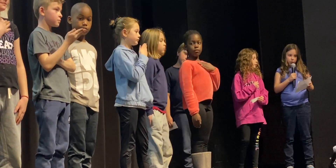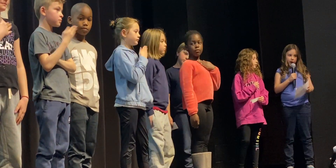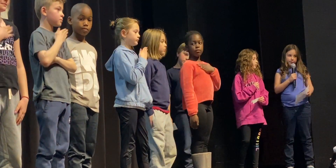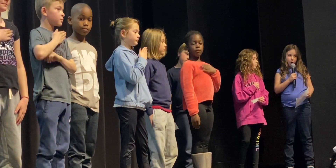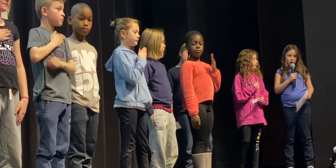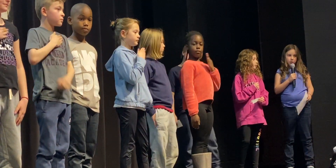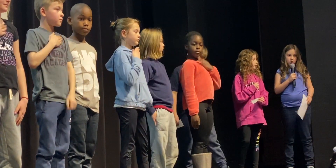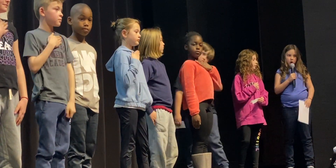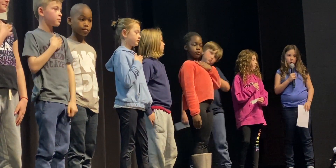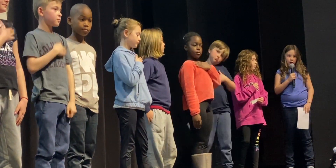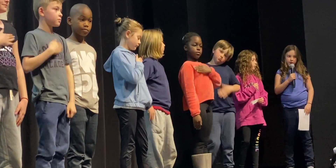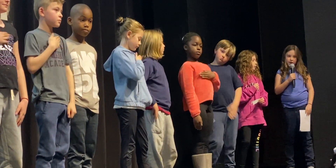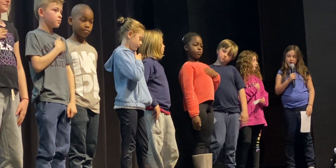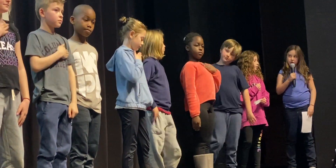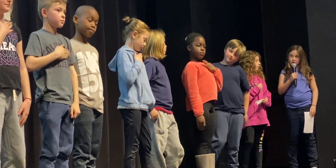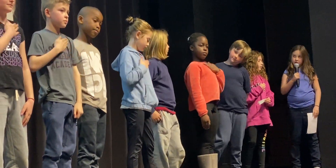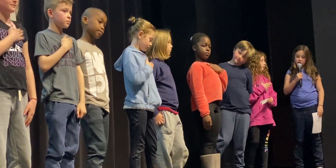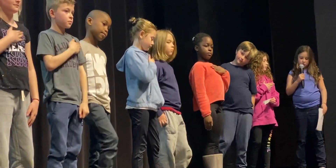right palm clockwise against chest.